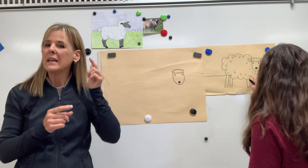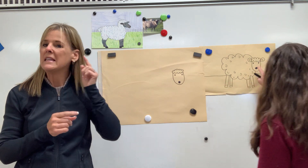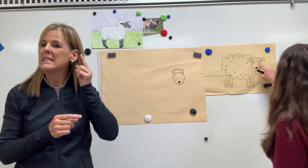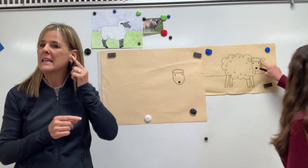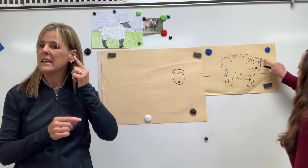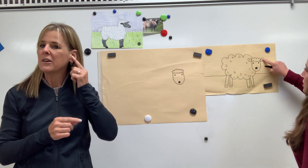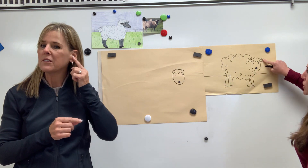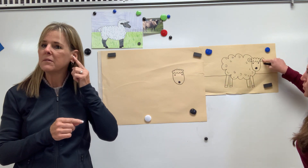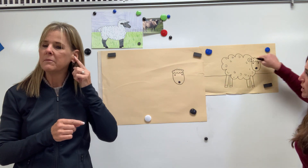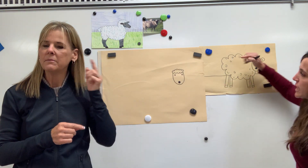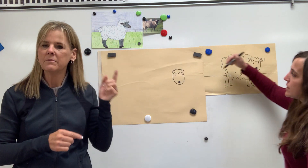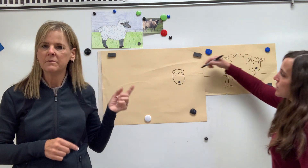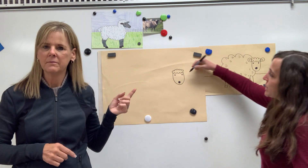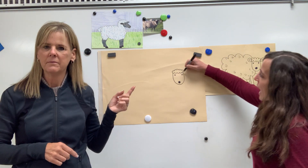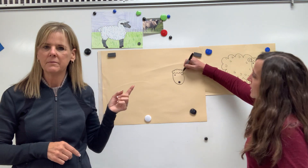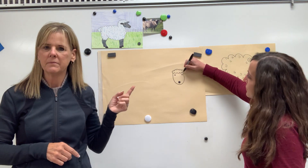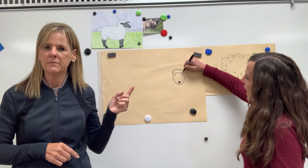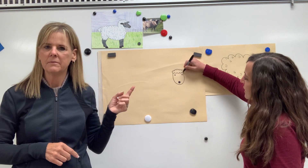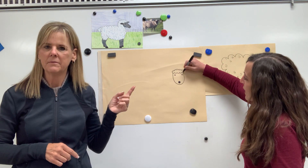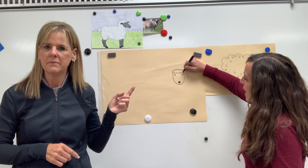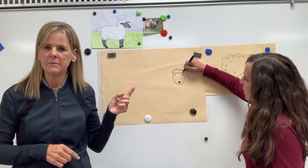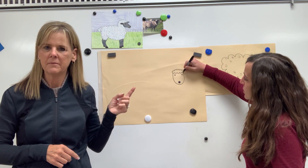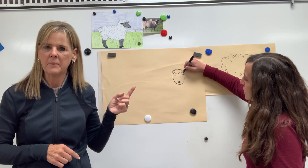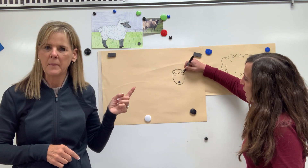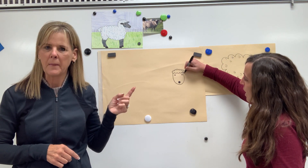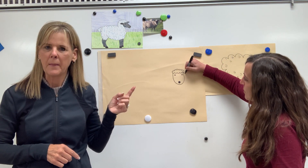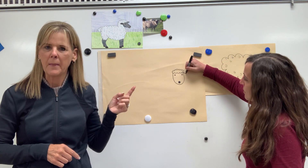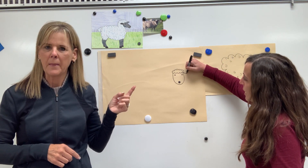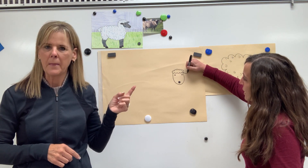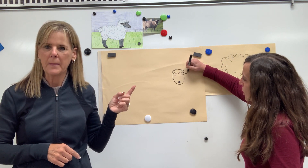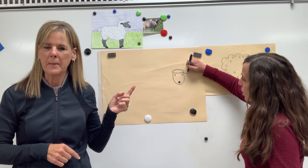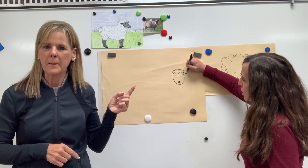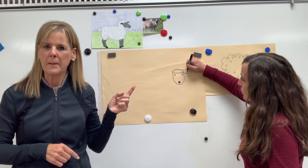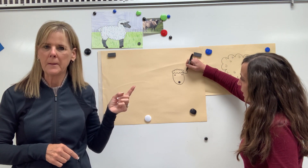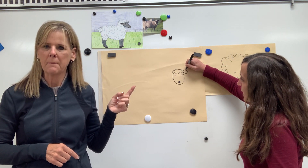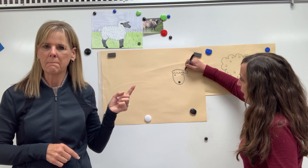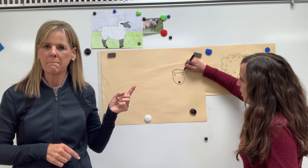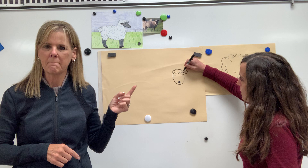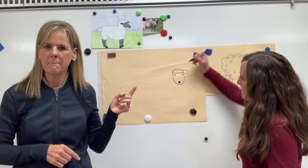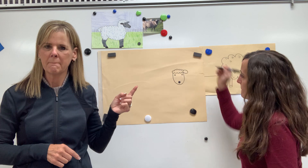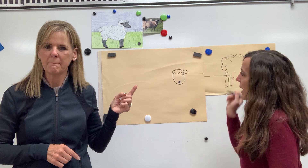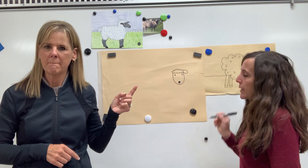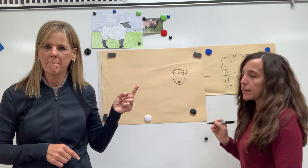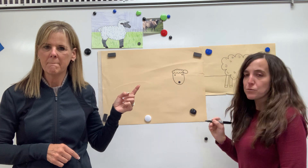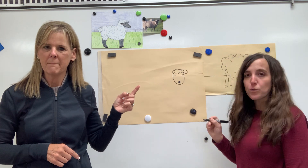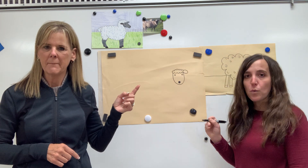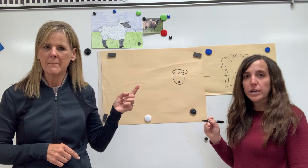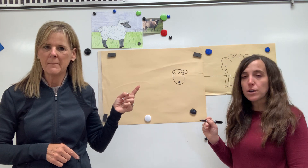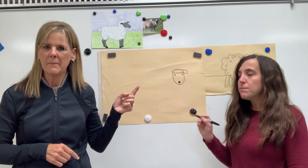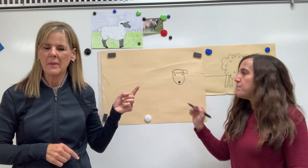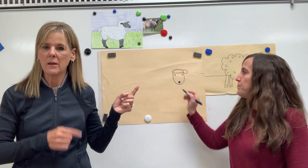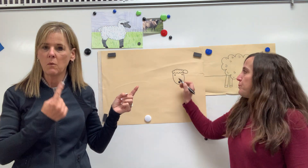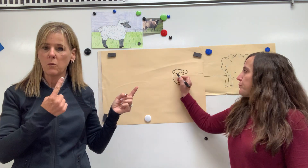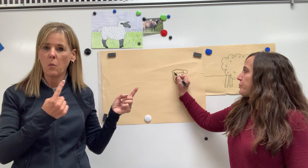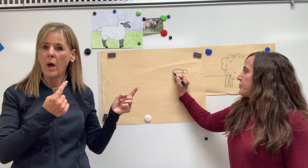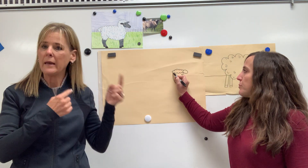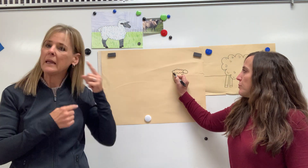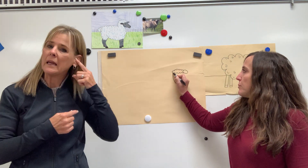sticking out. So on either side of that cloud, I'm going to make a curved line out, back in for one ear,